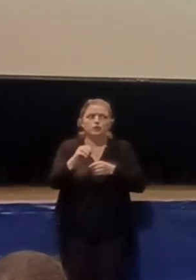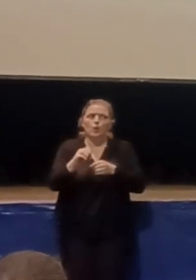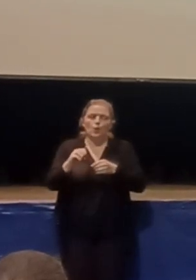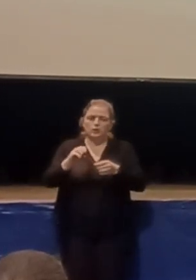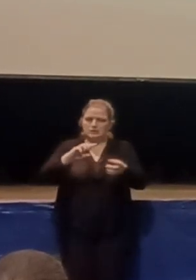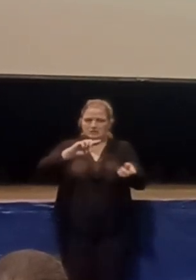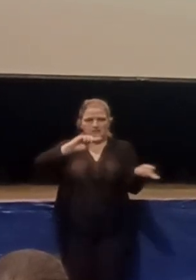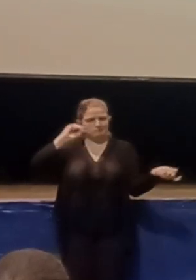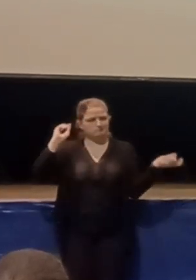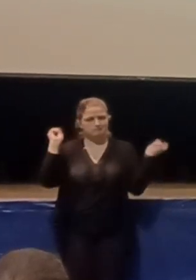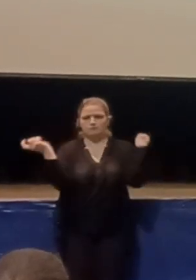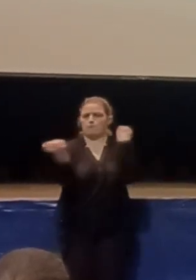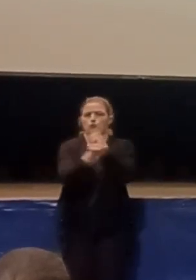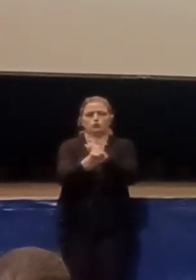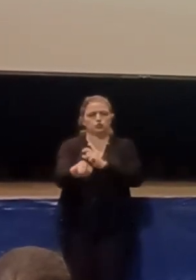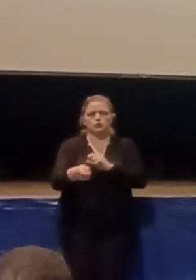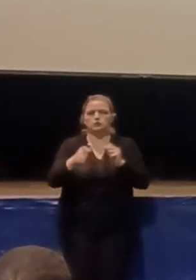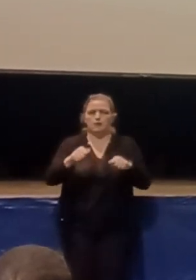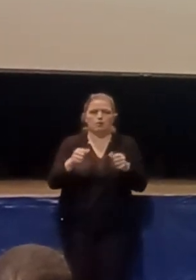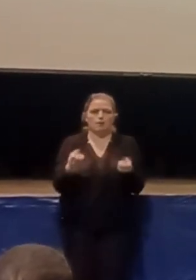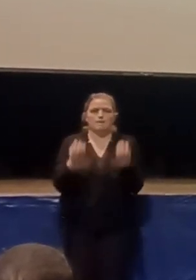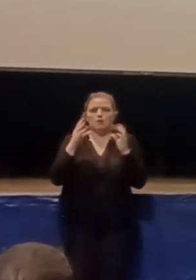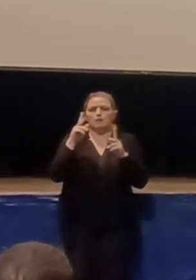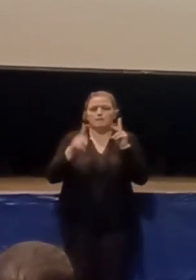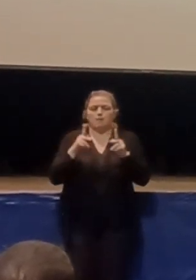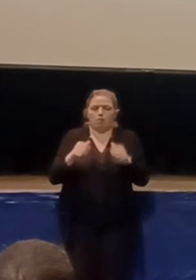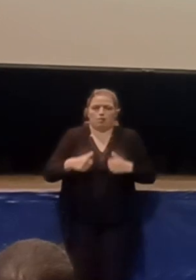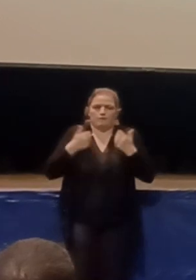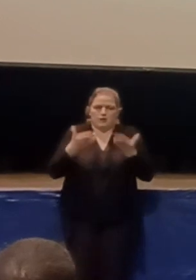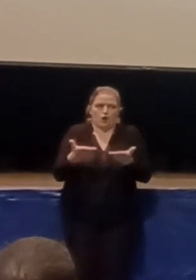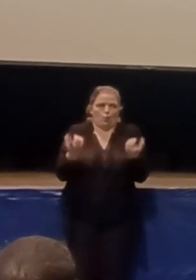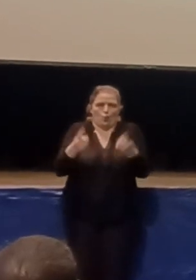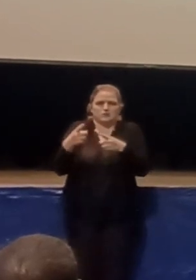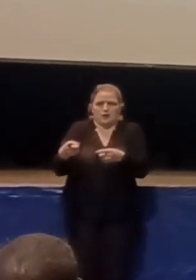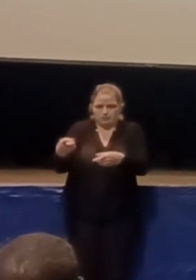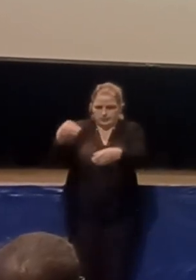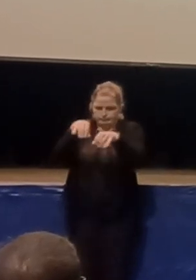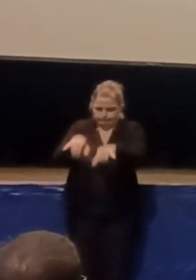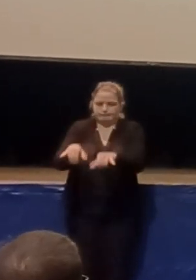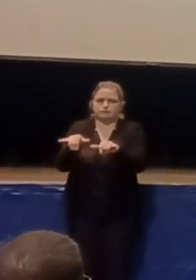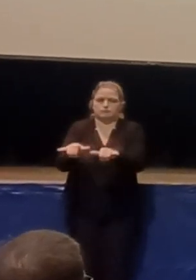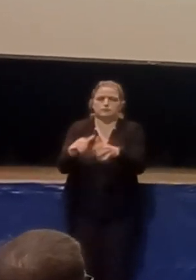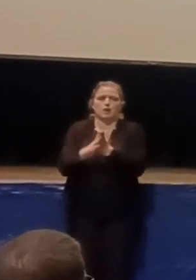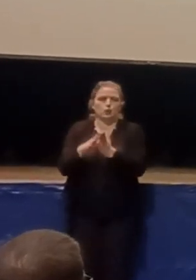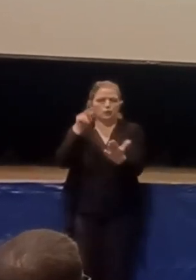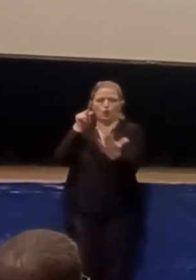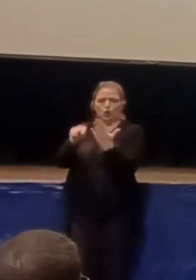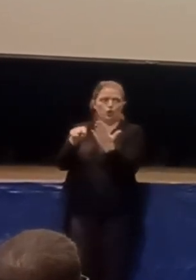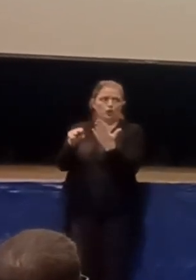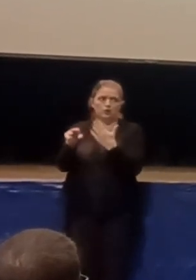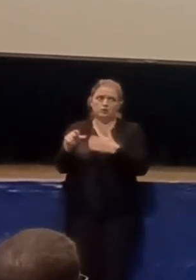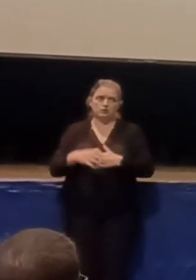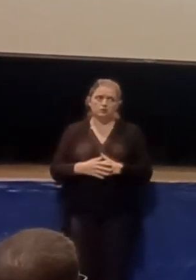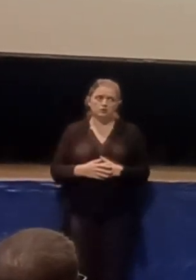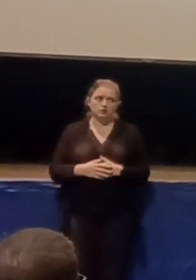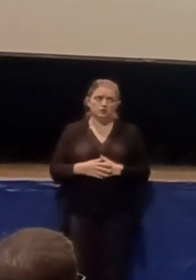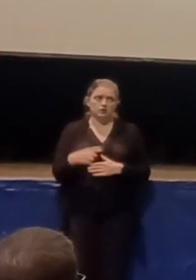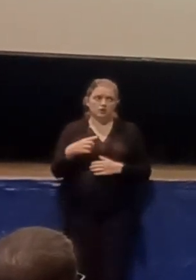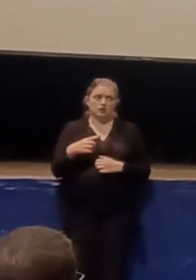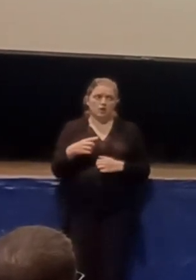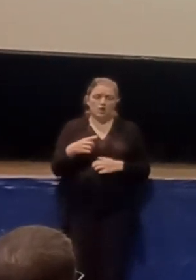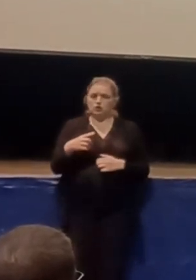complete change of the amount of population and what's happening down there. And you need to take a look at that, and don't be led